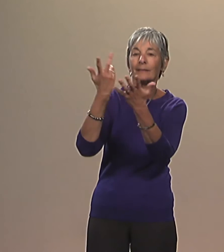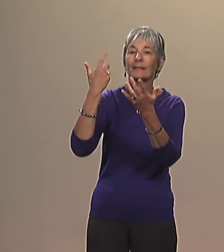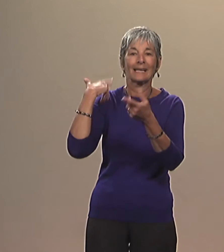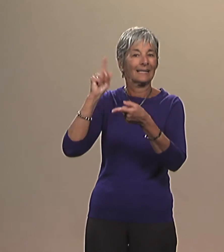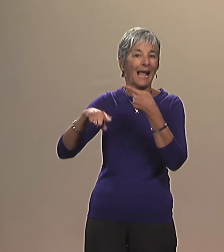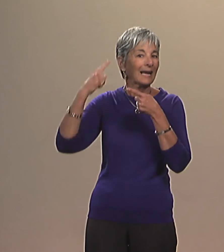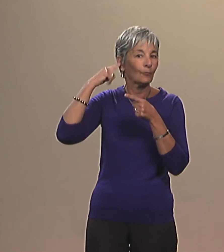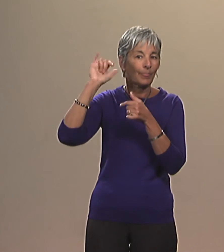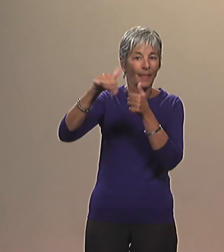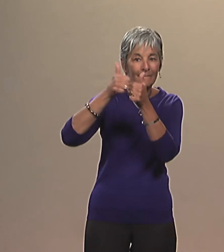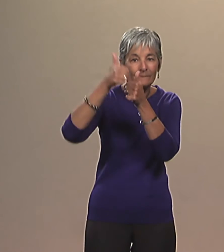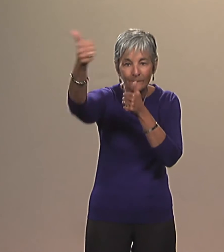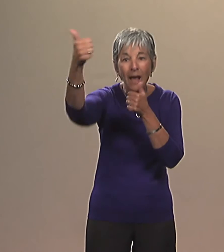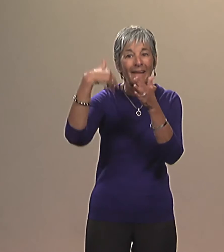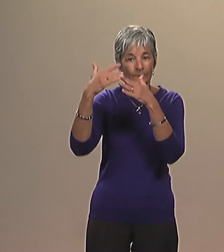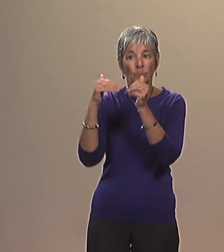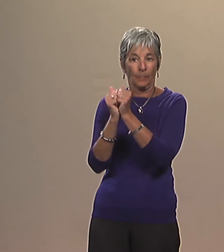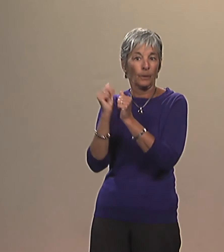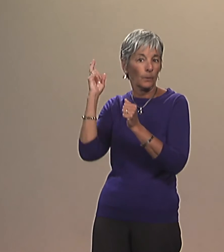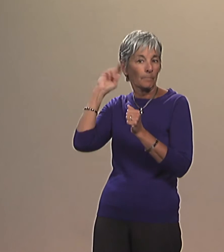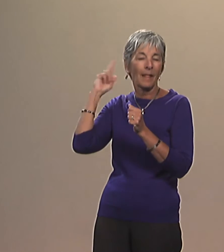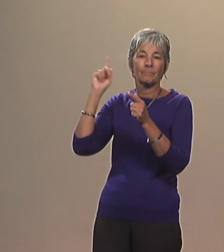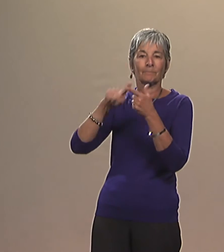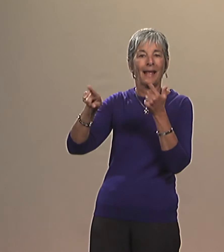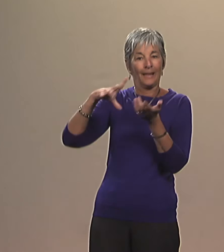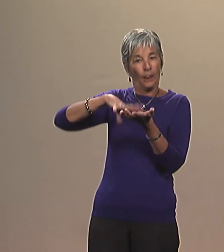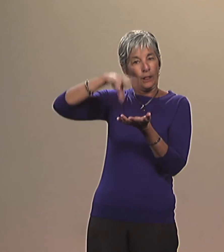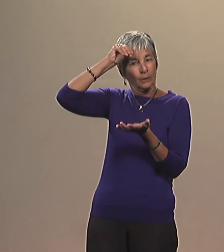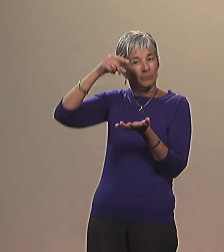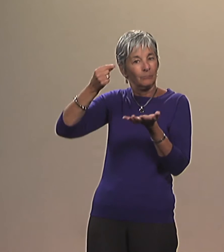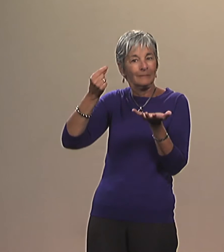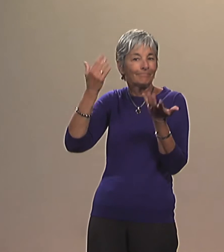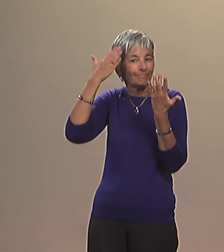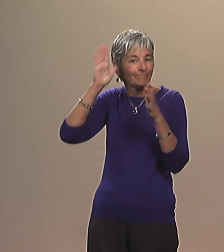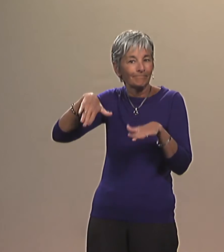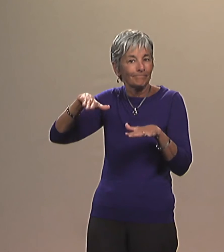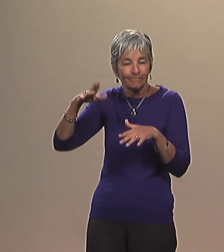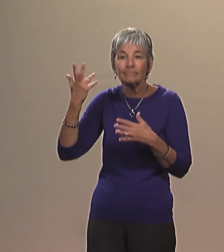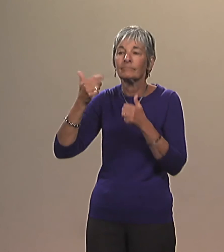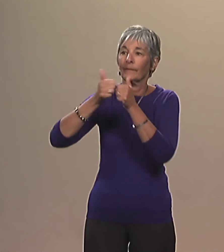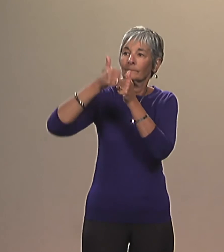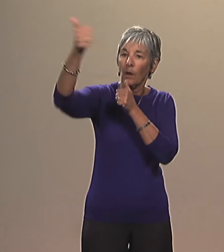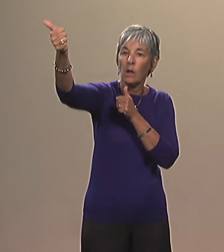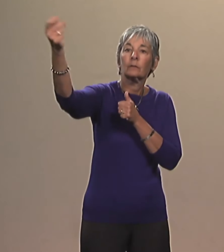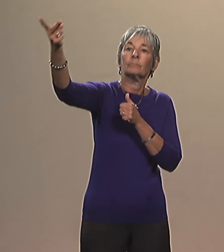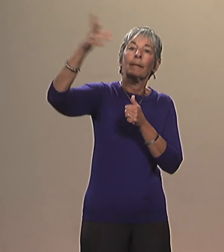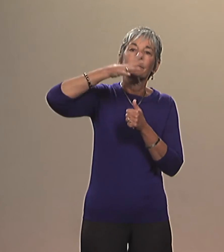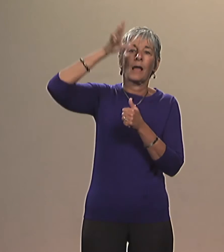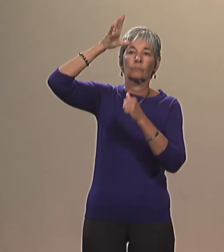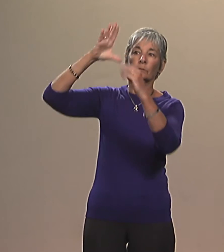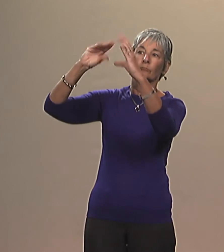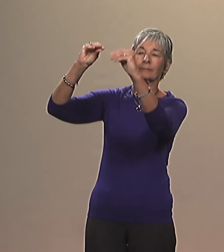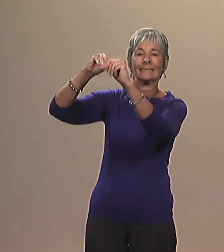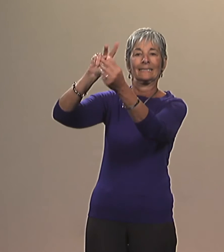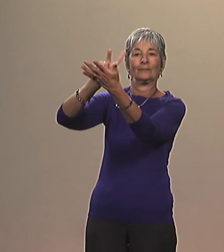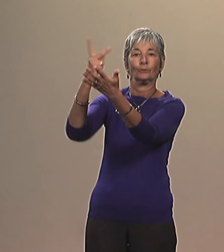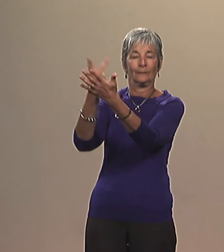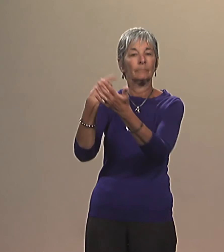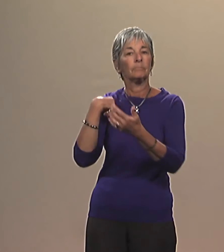I can't hear that far away, even though I have a cochlear implant. I haven't learned how to yet. When my parents are talking in the kitchen, I